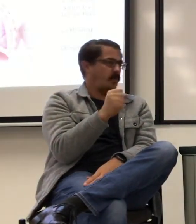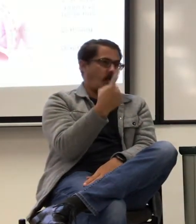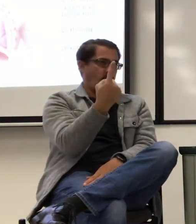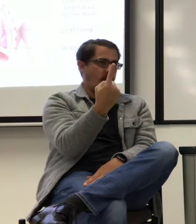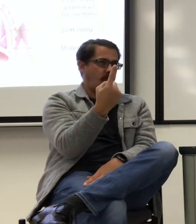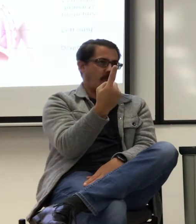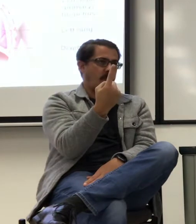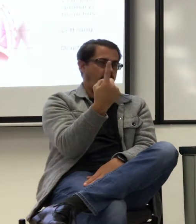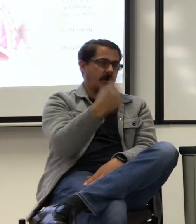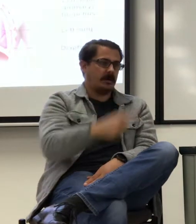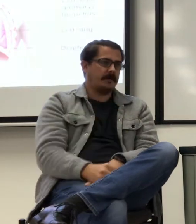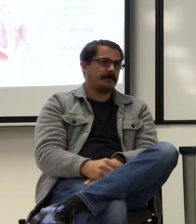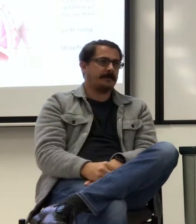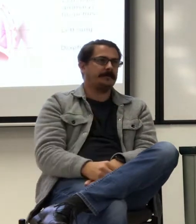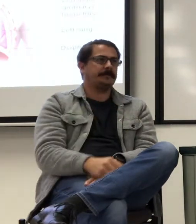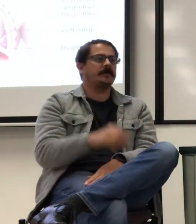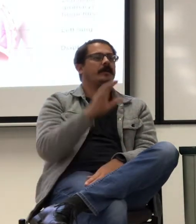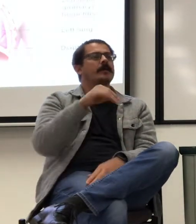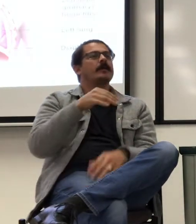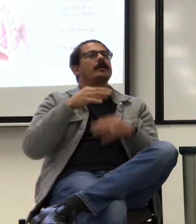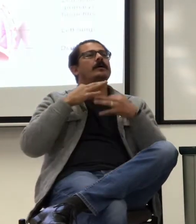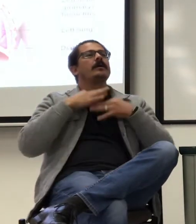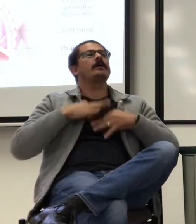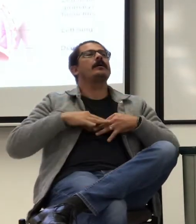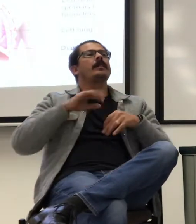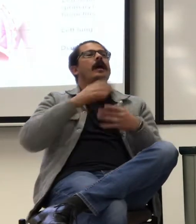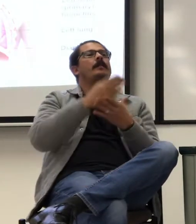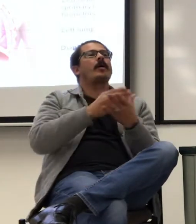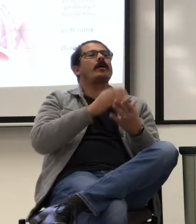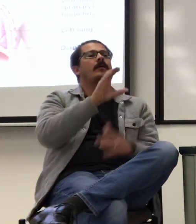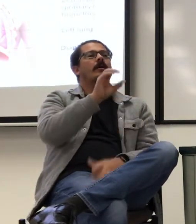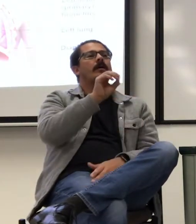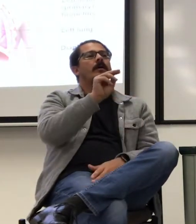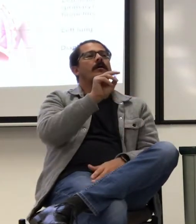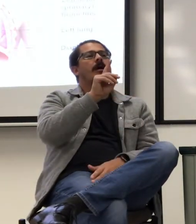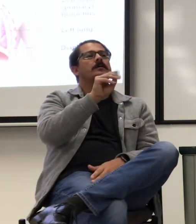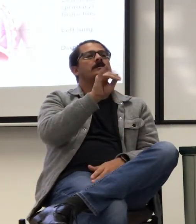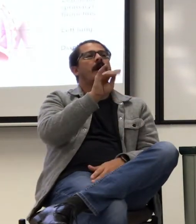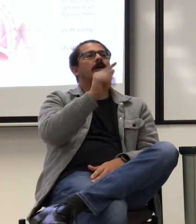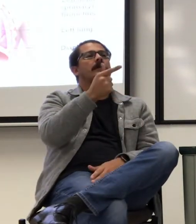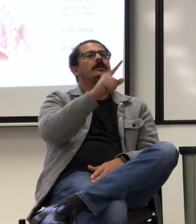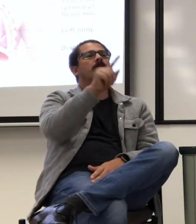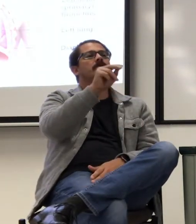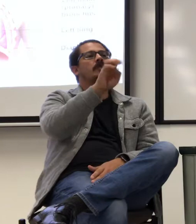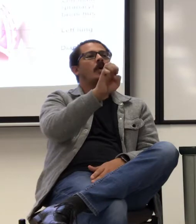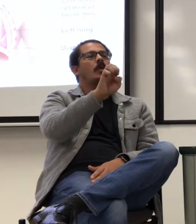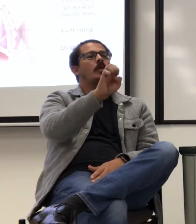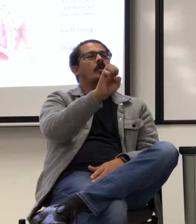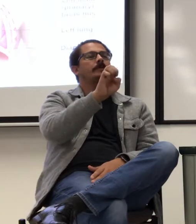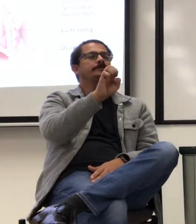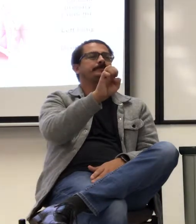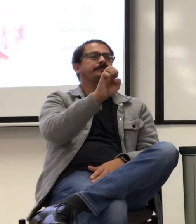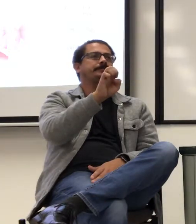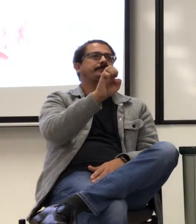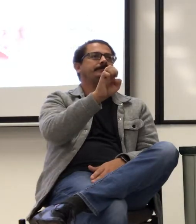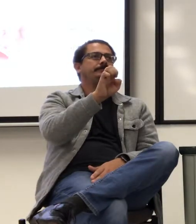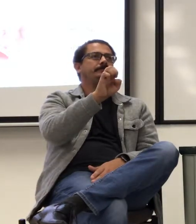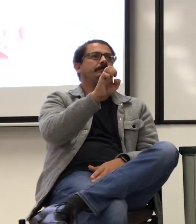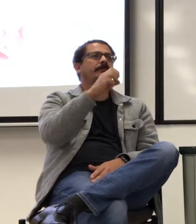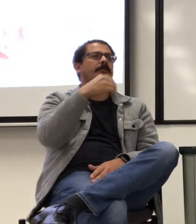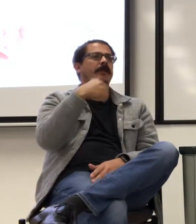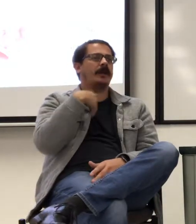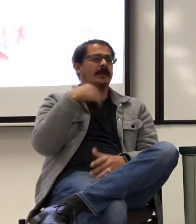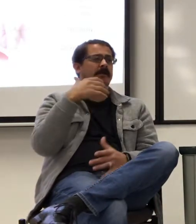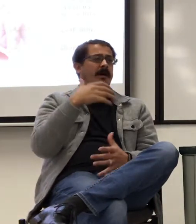these airways that are part of the conducting zone are called, well, they have high amounts